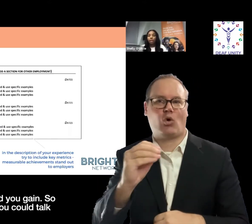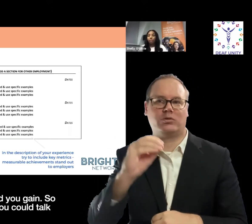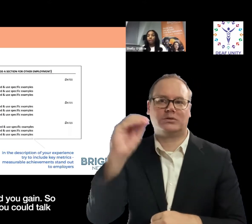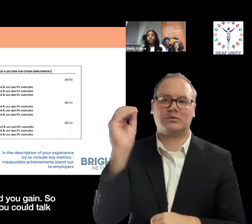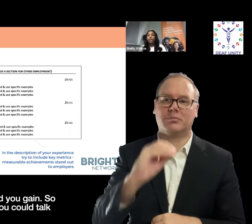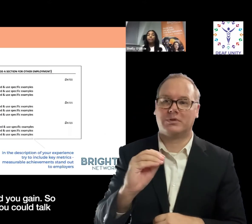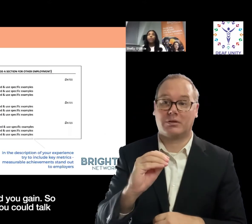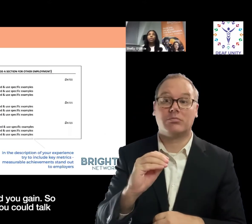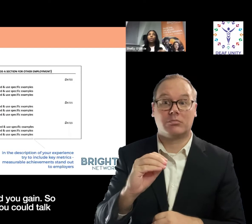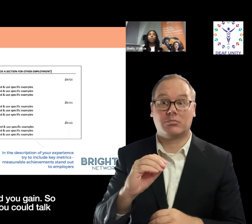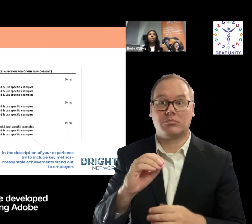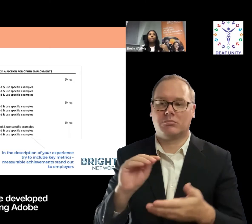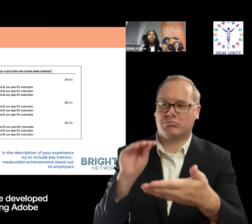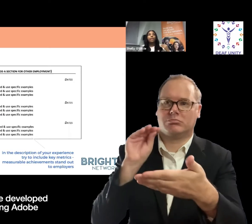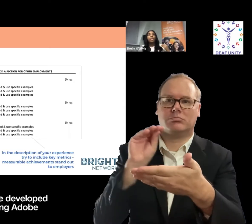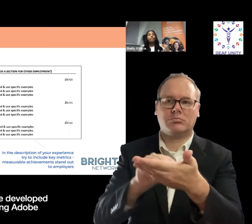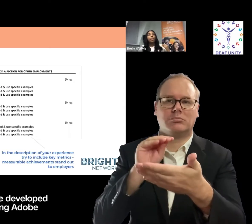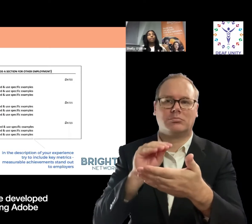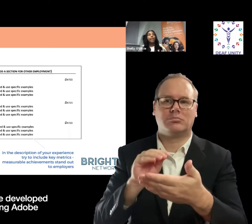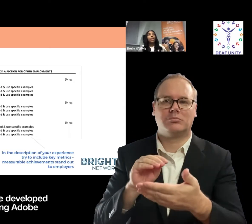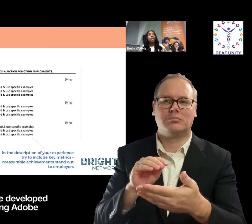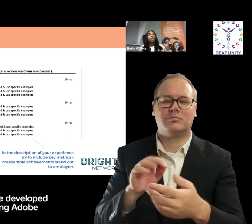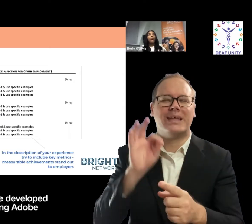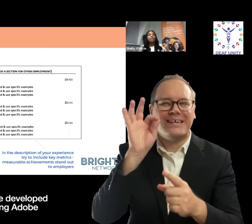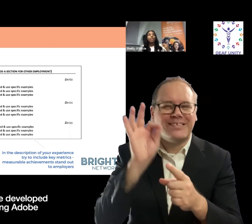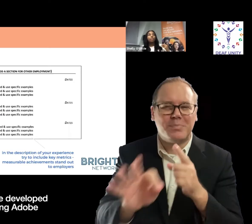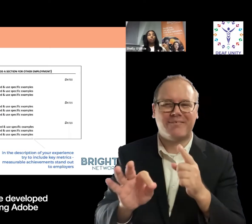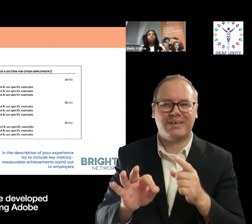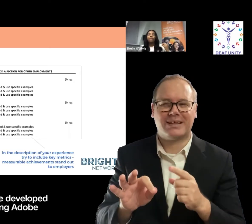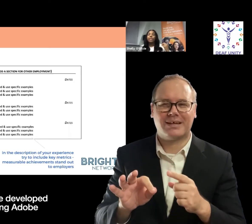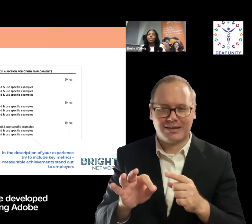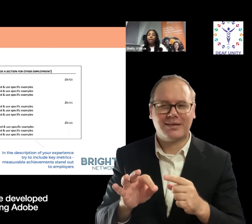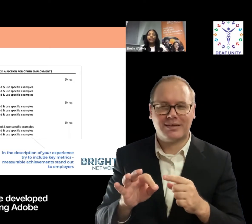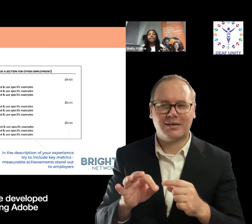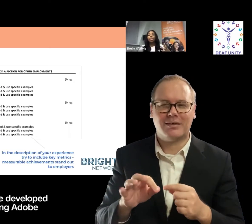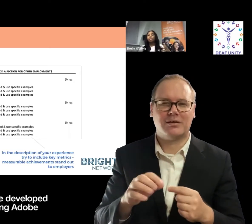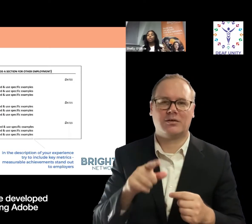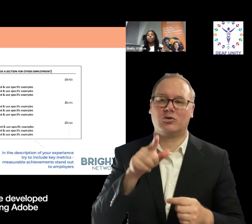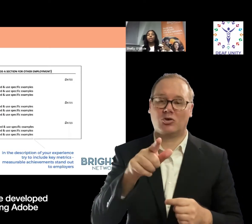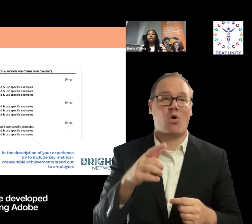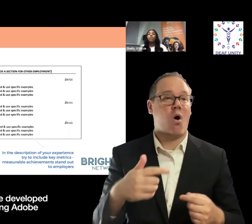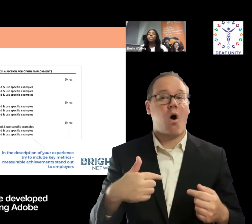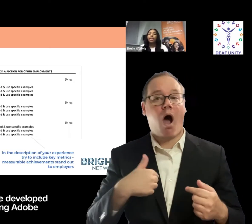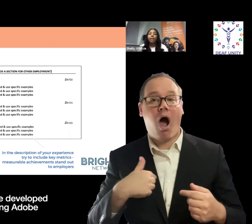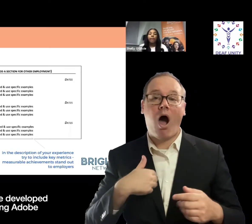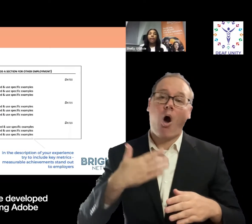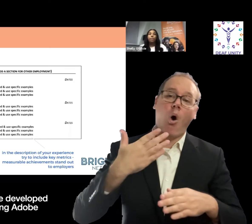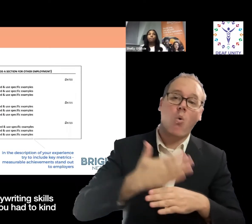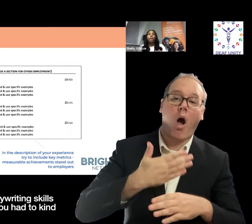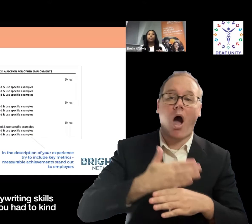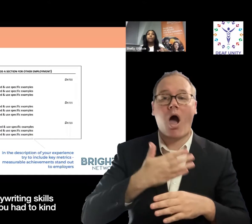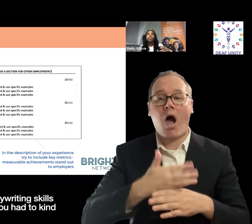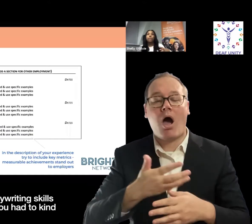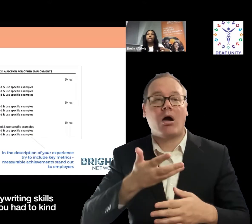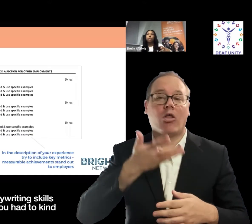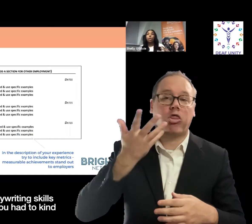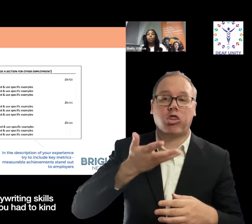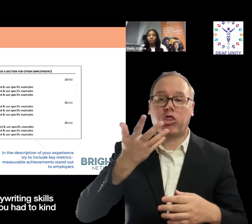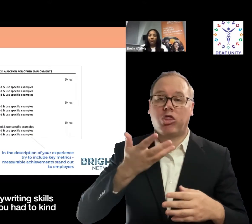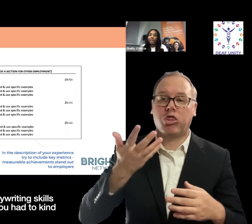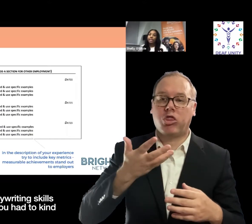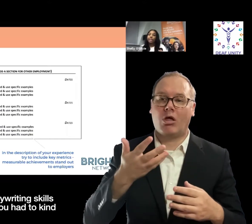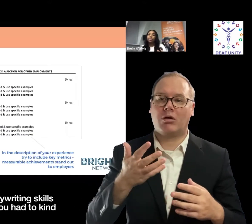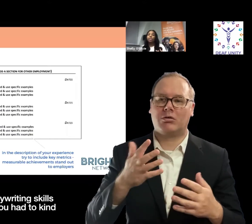following the example I just gave, you could talk about the fact that maybe you have developed your graphic design skills by using Adobe, maybe you developed